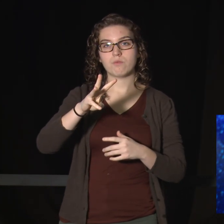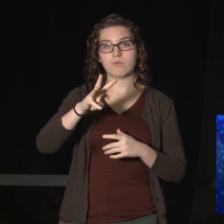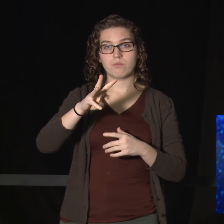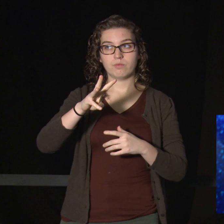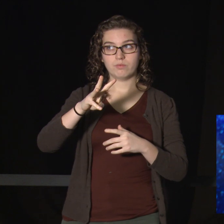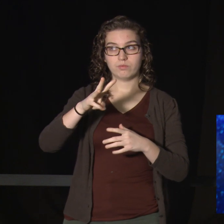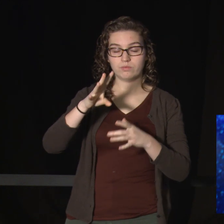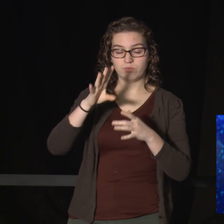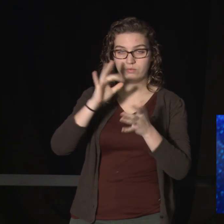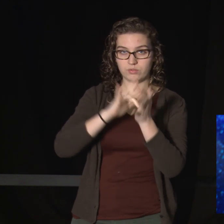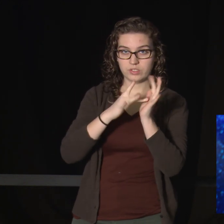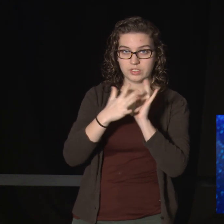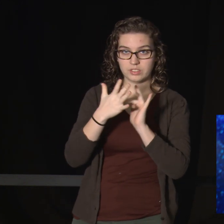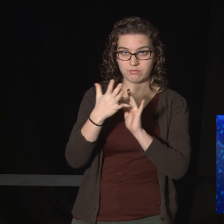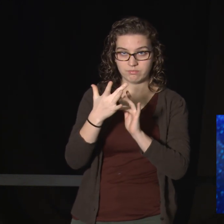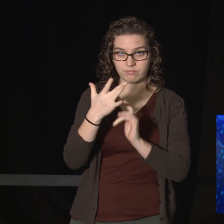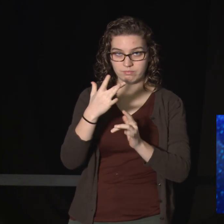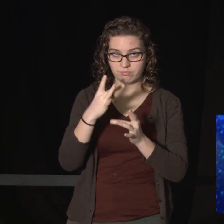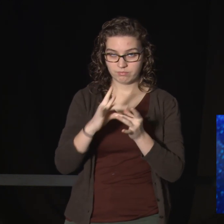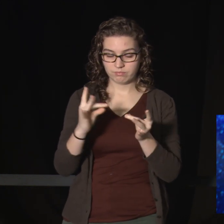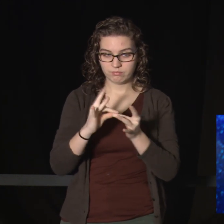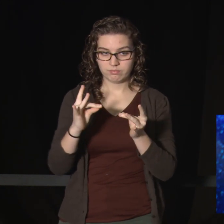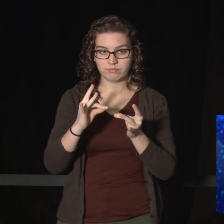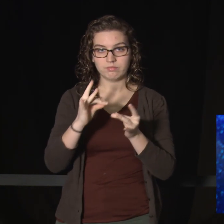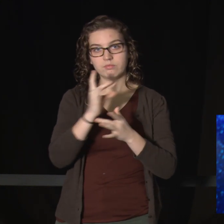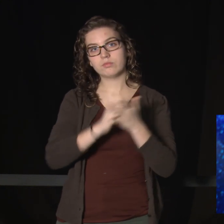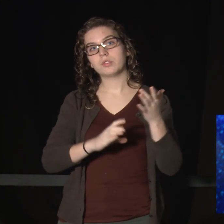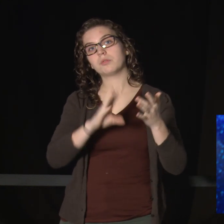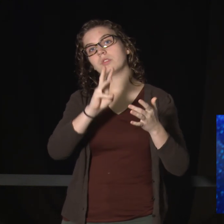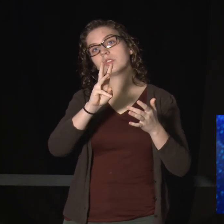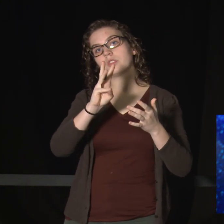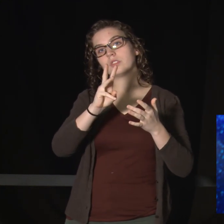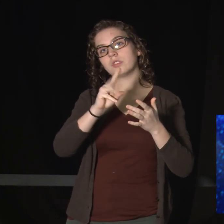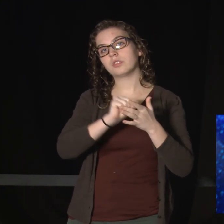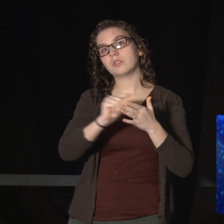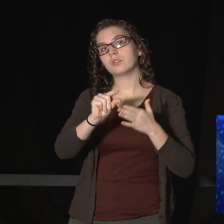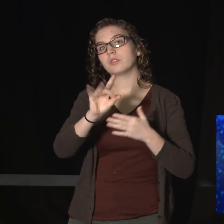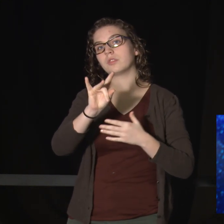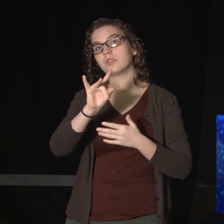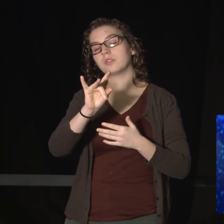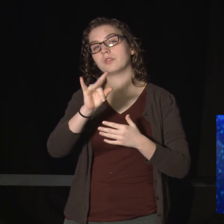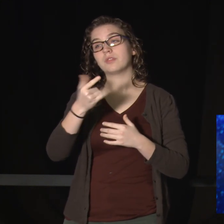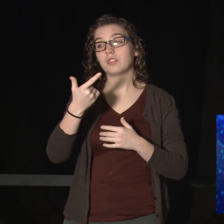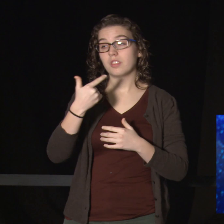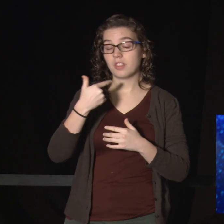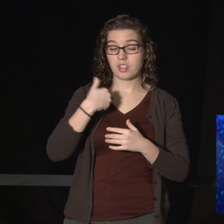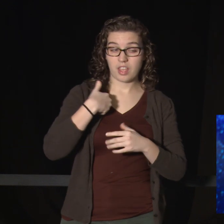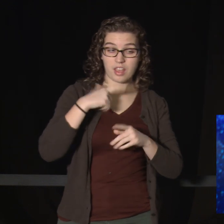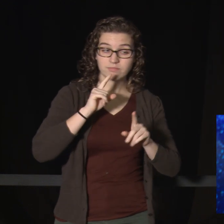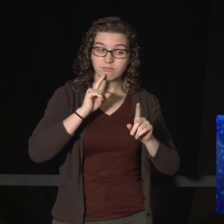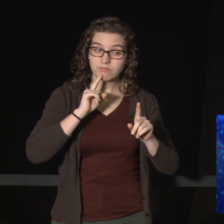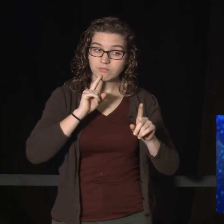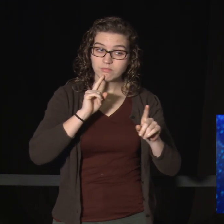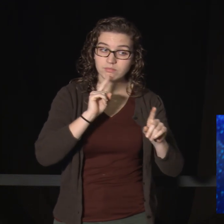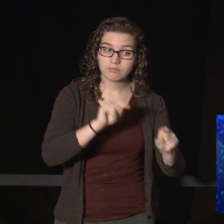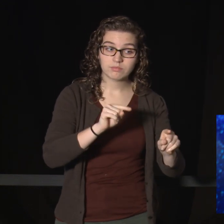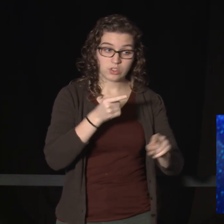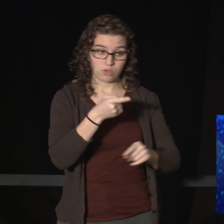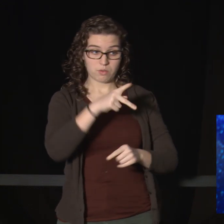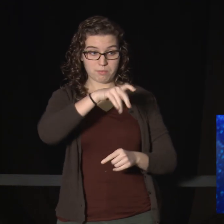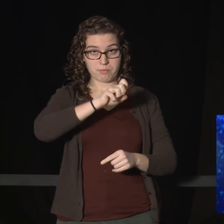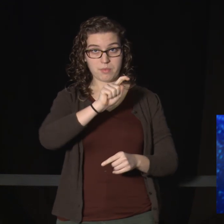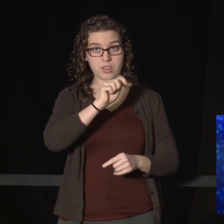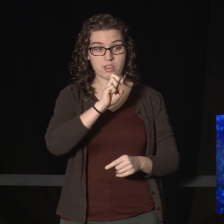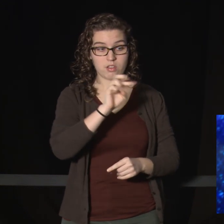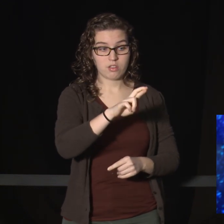statement of Jesus. Matthew 16 and verse 18, "I say to you that you are Peter, and on